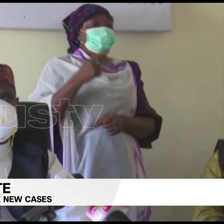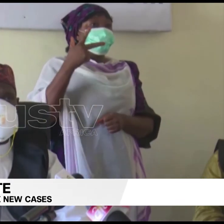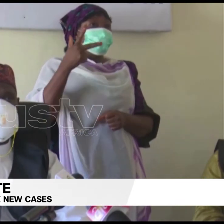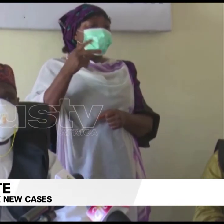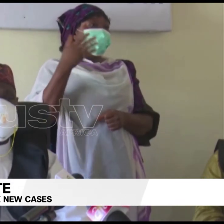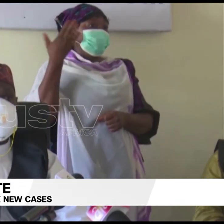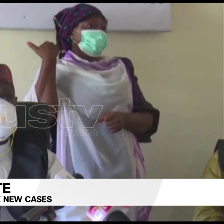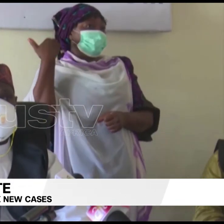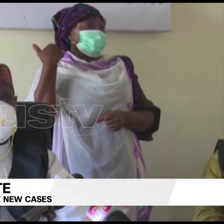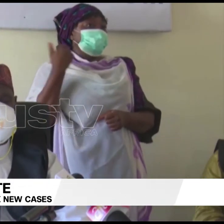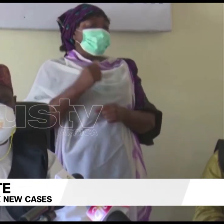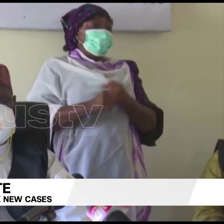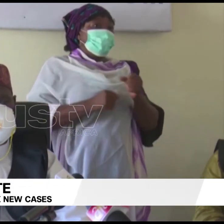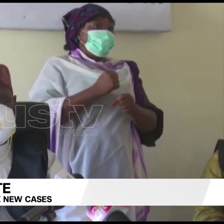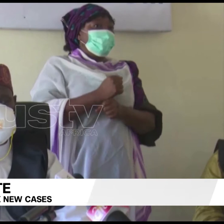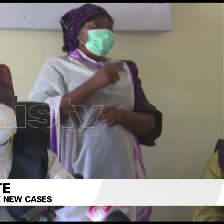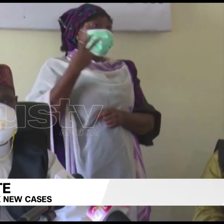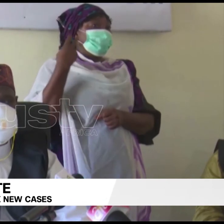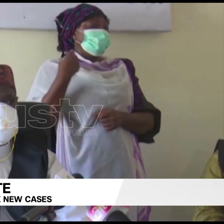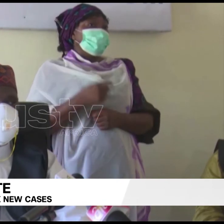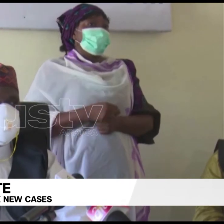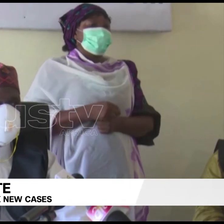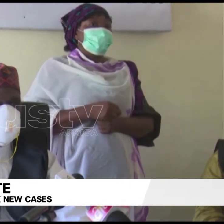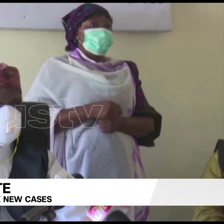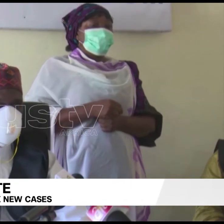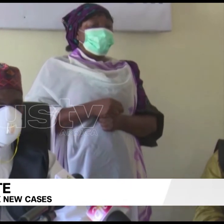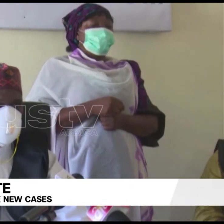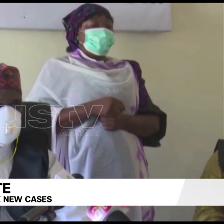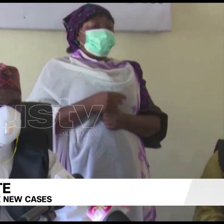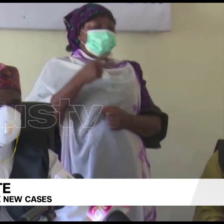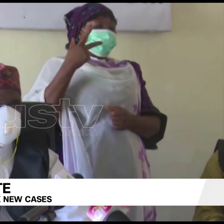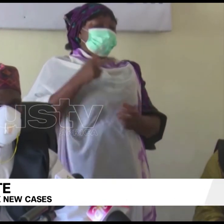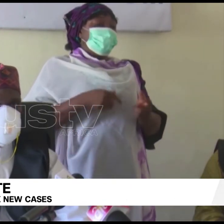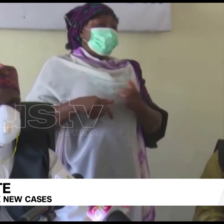As of last night, 40 out of the 63 results were returned.